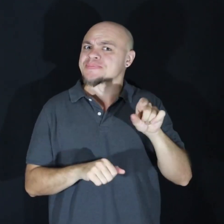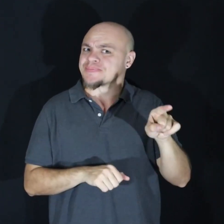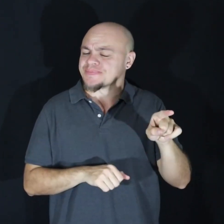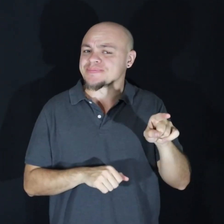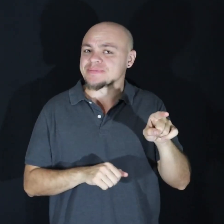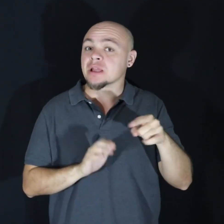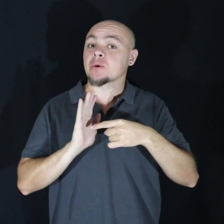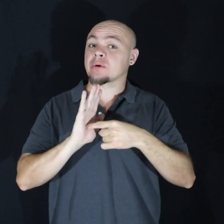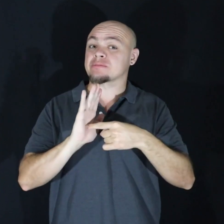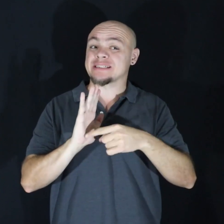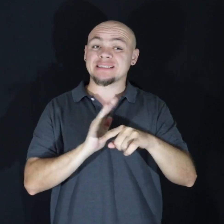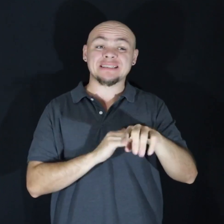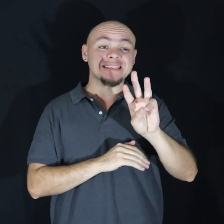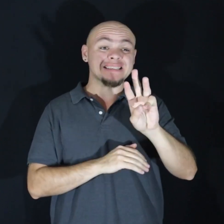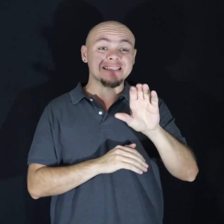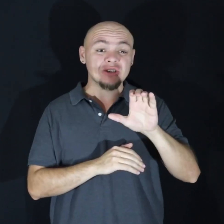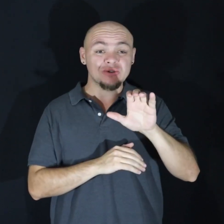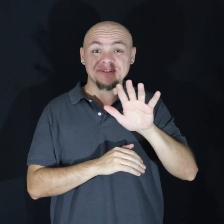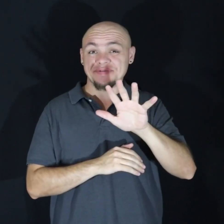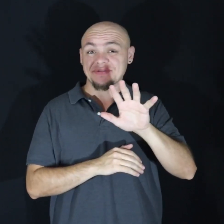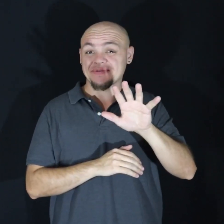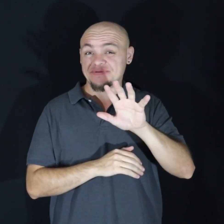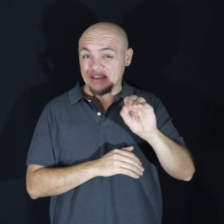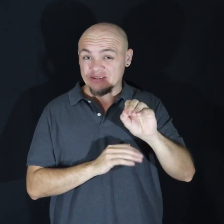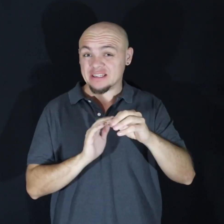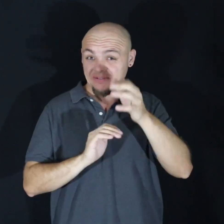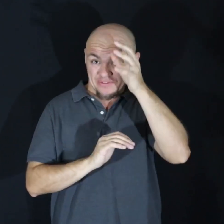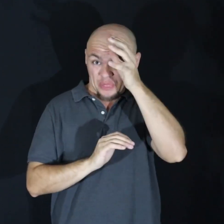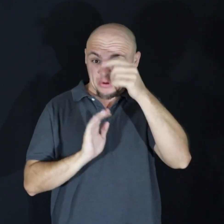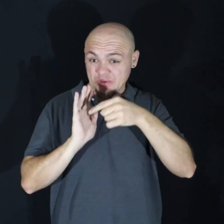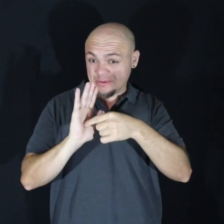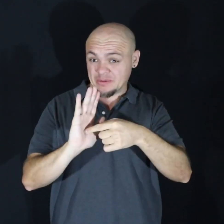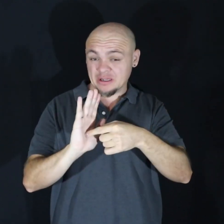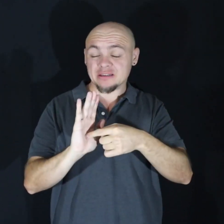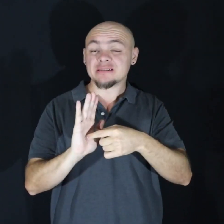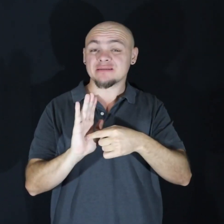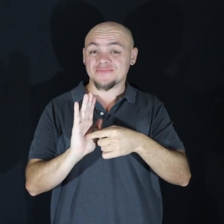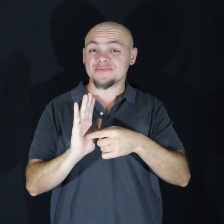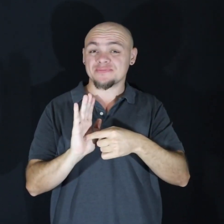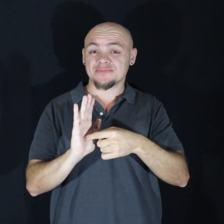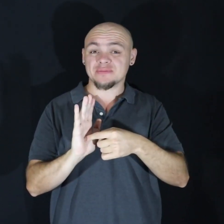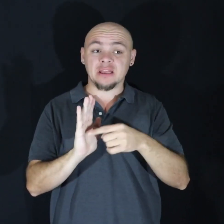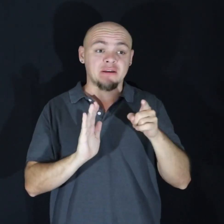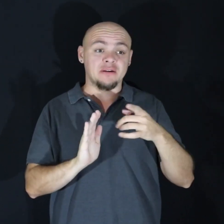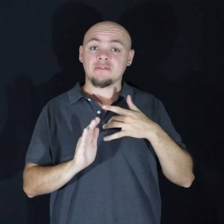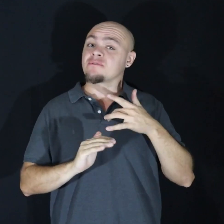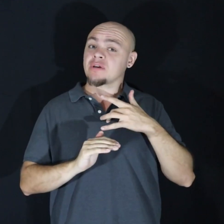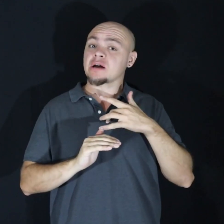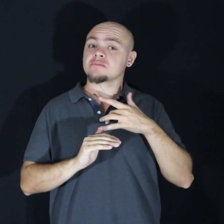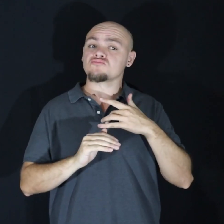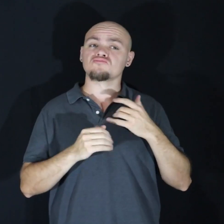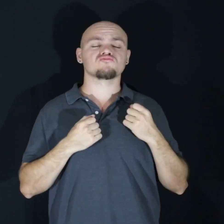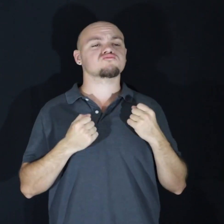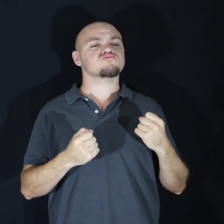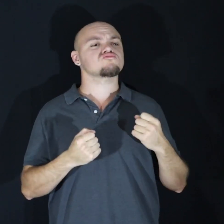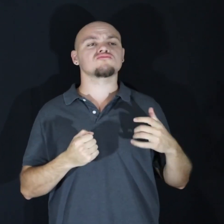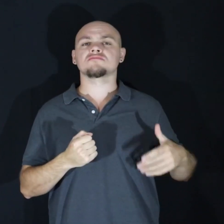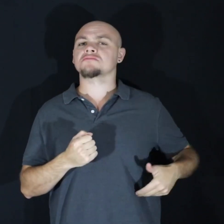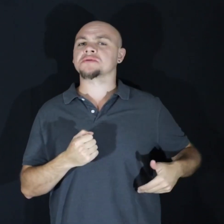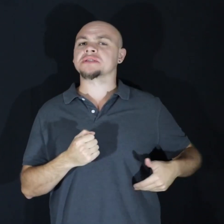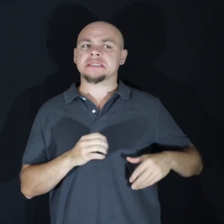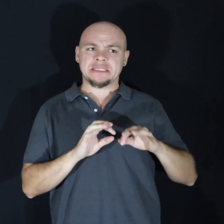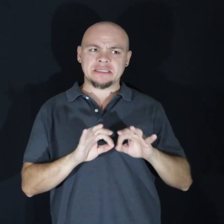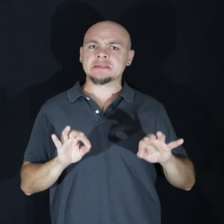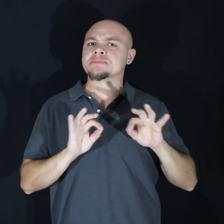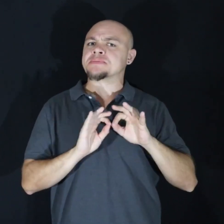After representing 650 fathers, I can count on one hand those that felt secure in their instinctive role and significance to